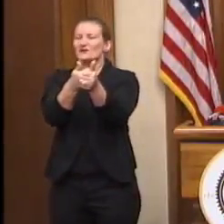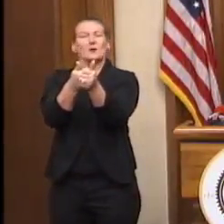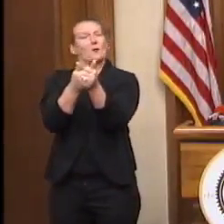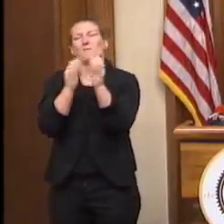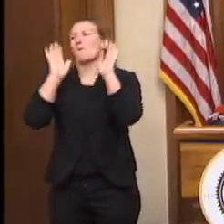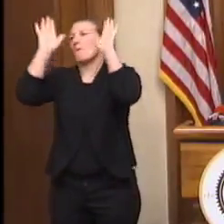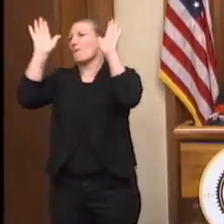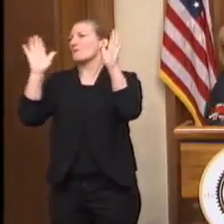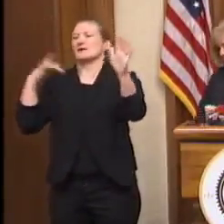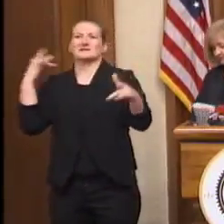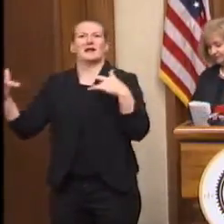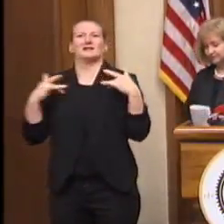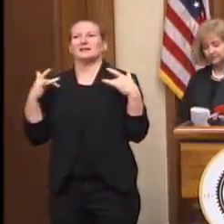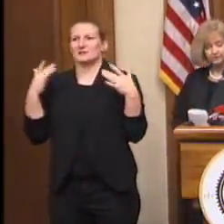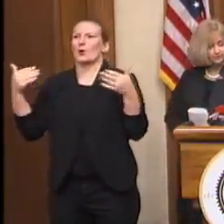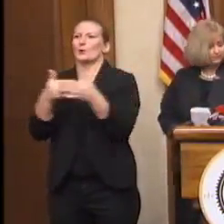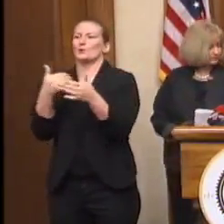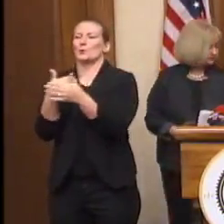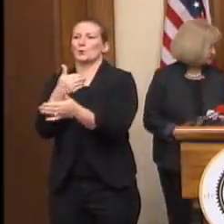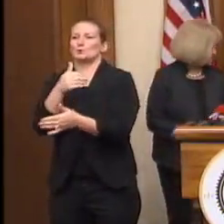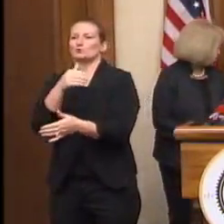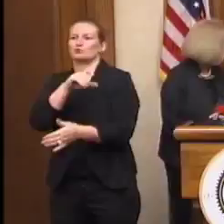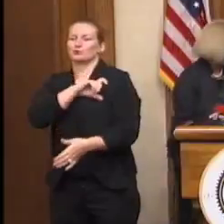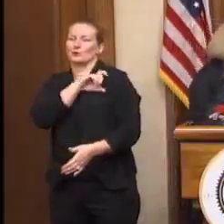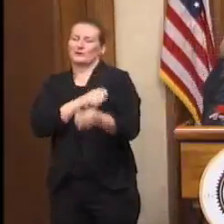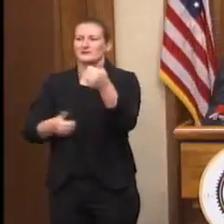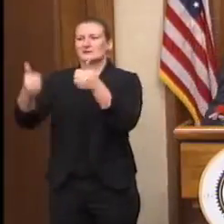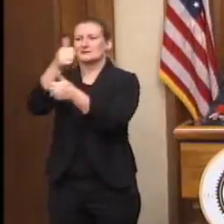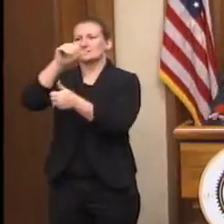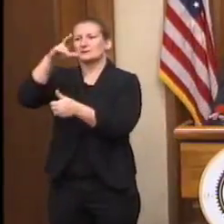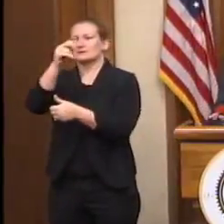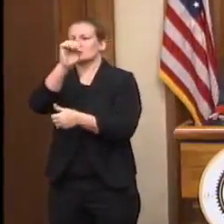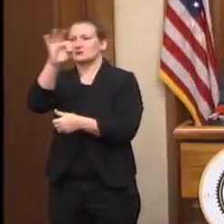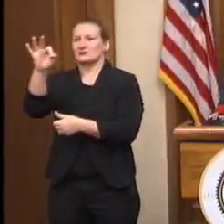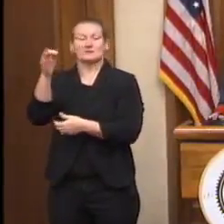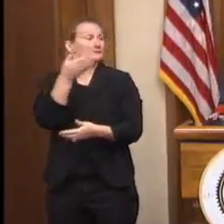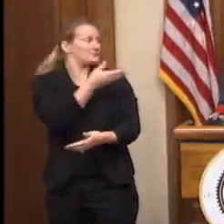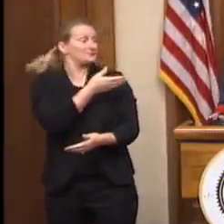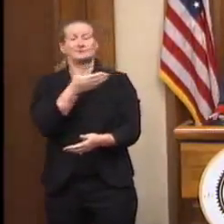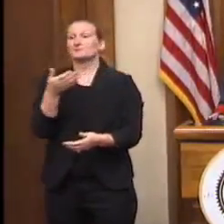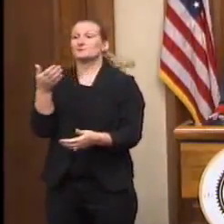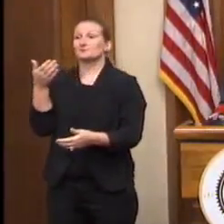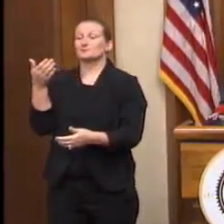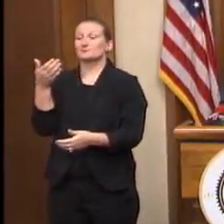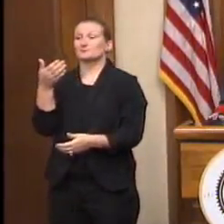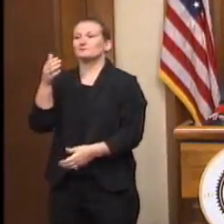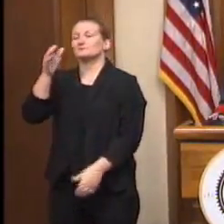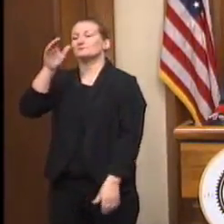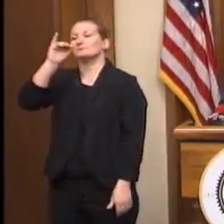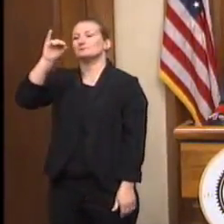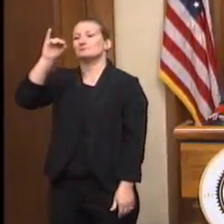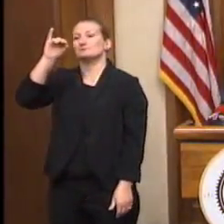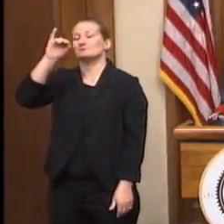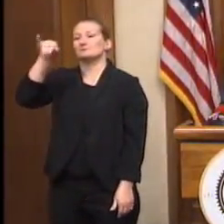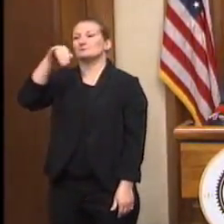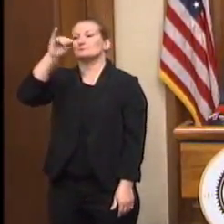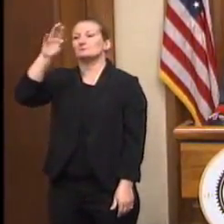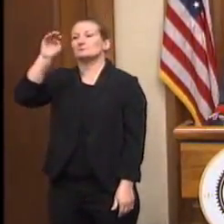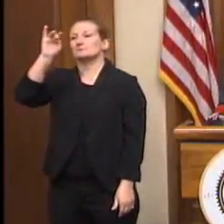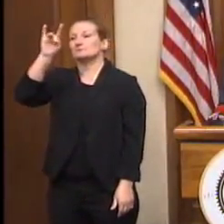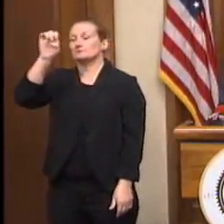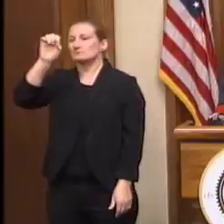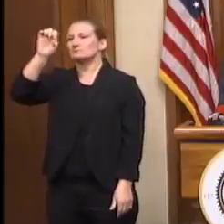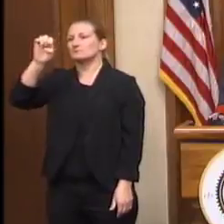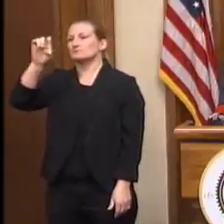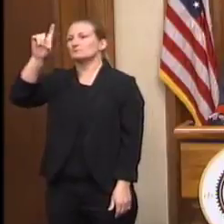Edwards. Thank you, Mayor. Firstly, I want to thank Interim Chief